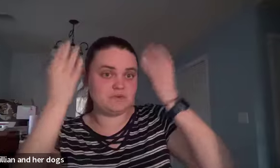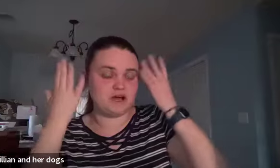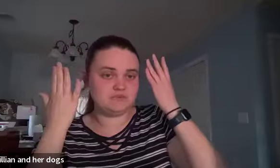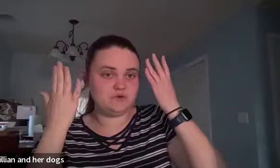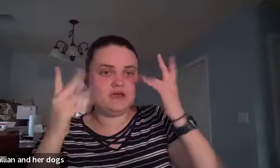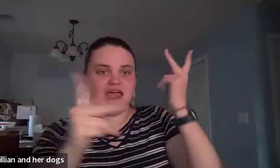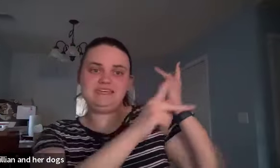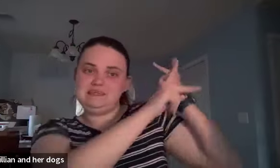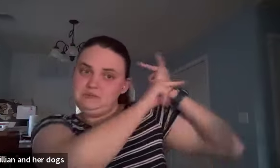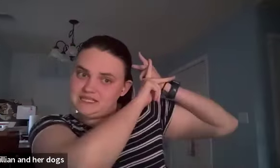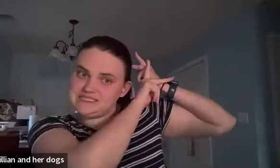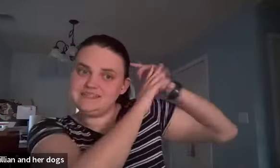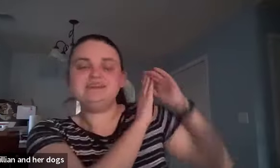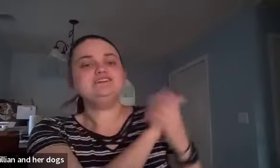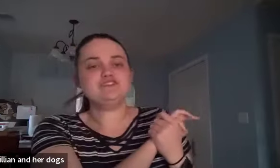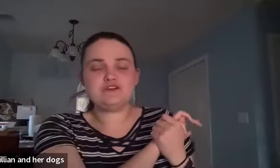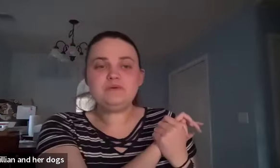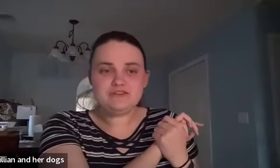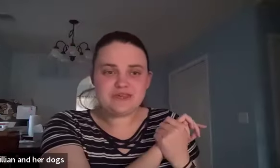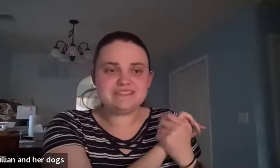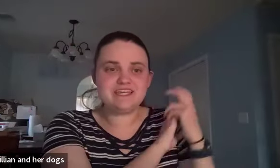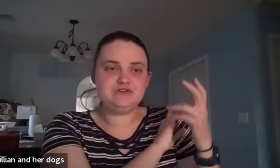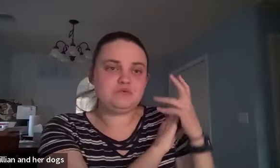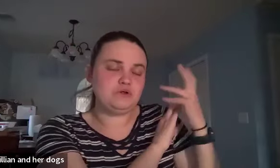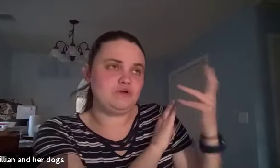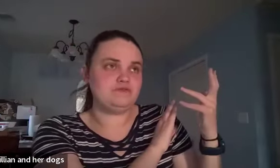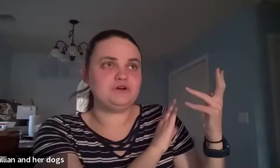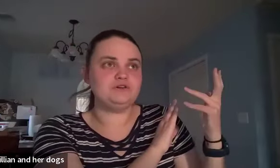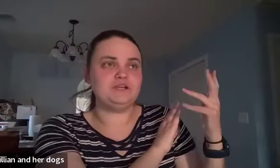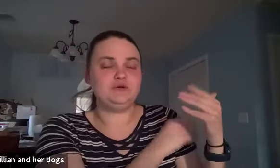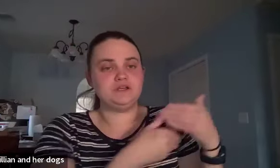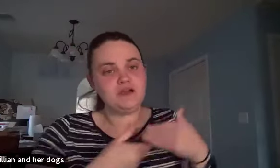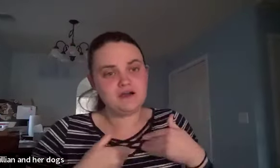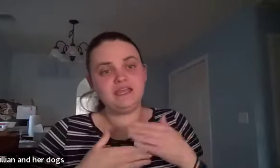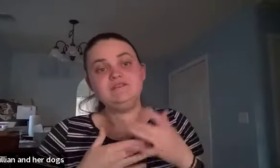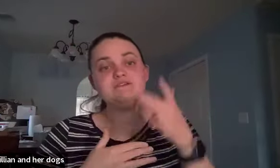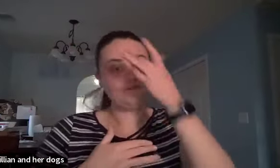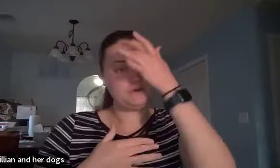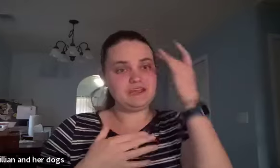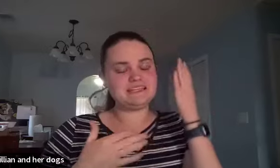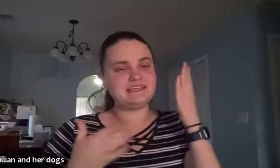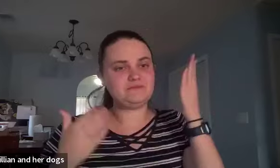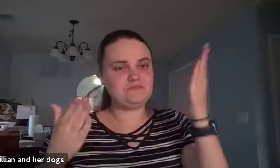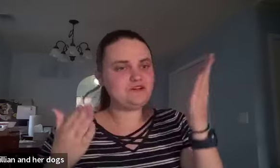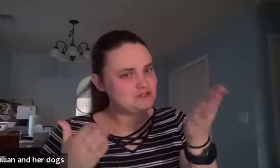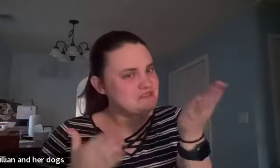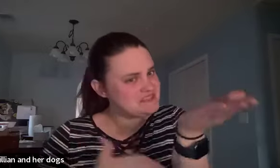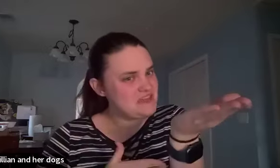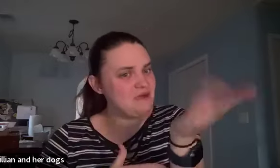as possible and keep it. So there will be things that you will have learned when you were young, and even if you forget it, it's like there are certain things like that